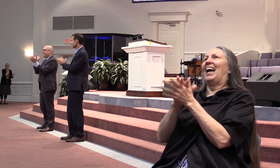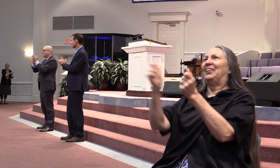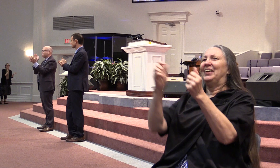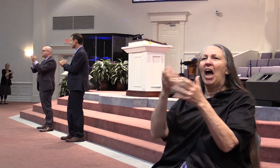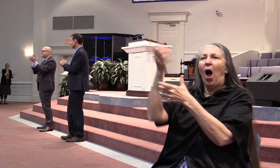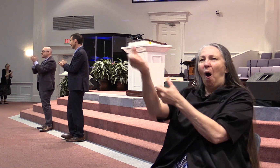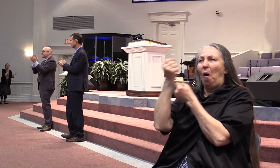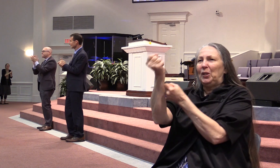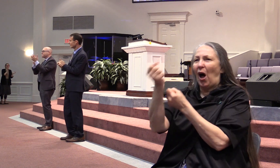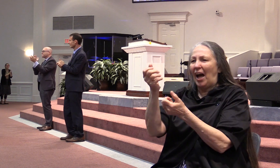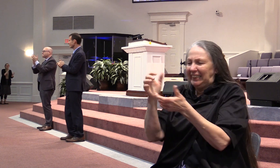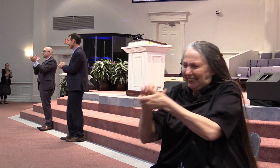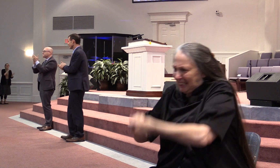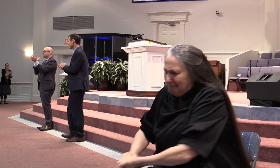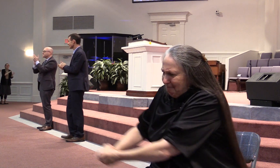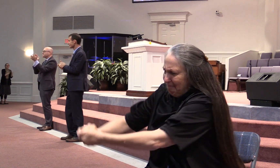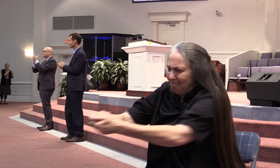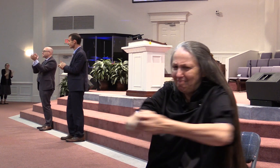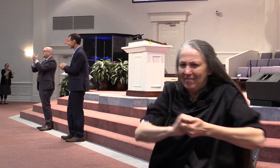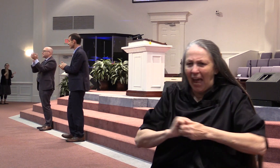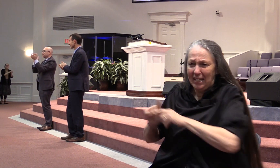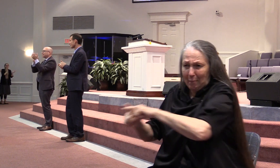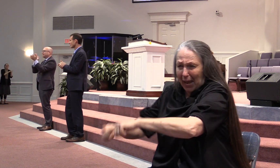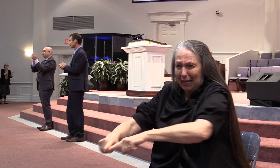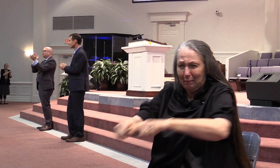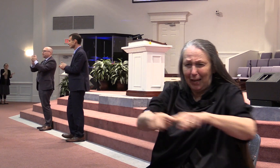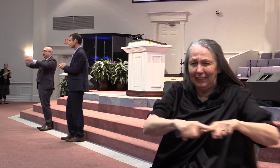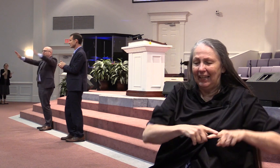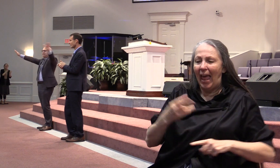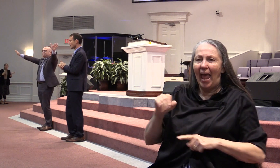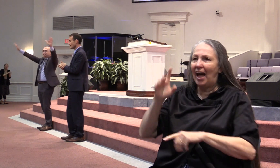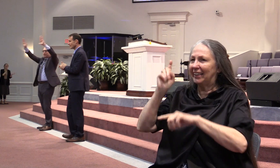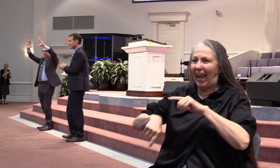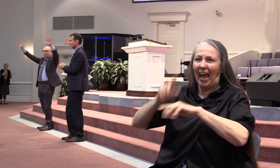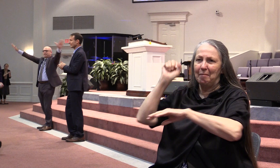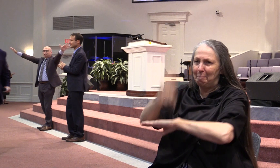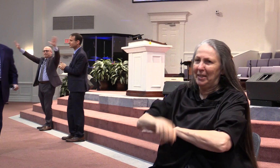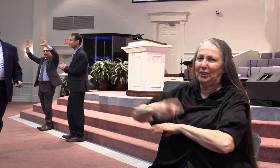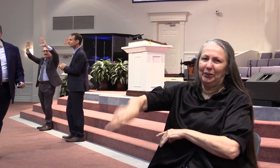holding on to each other, if you just stay connected, hell can't take you down."